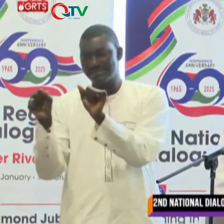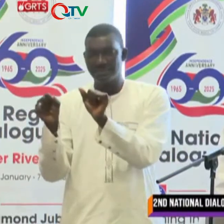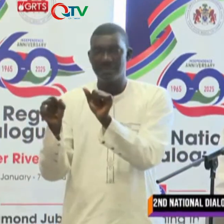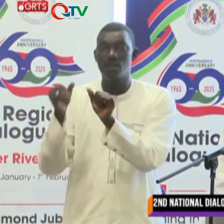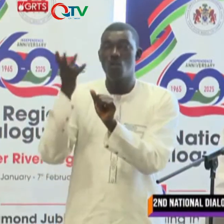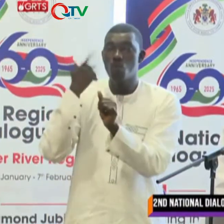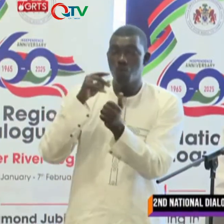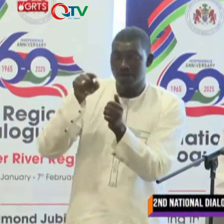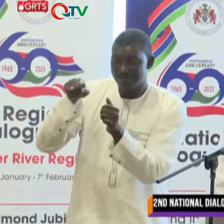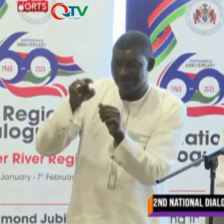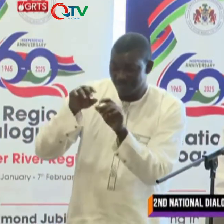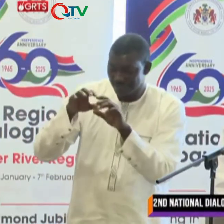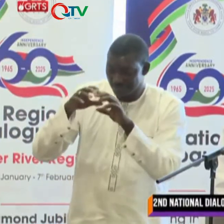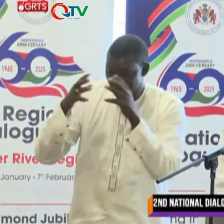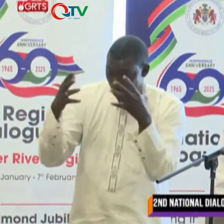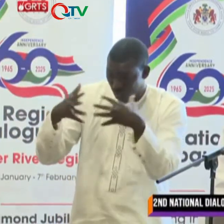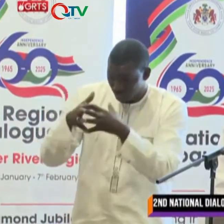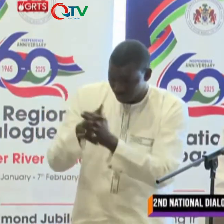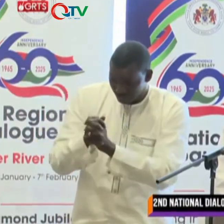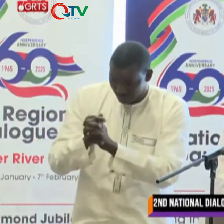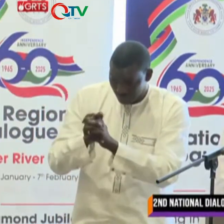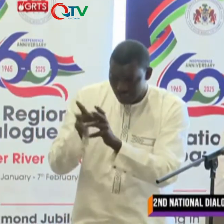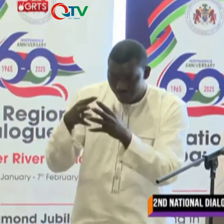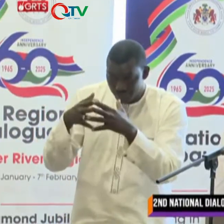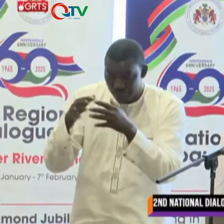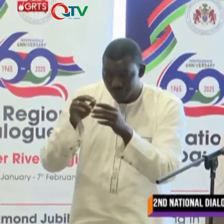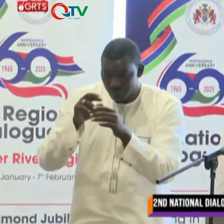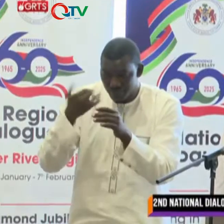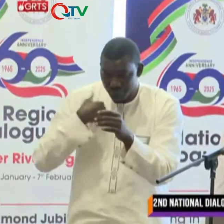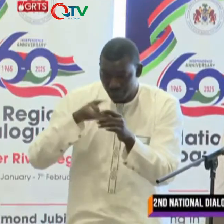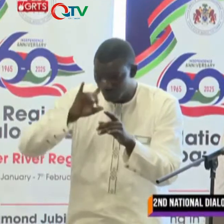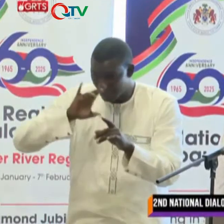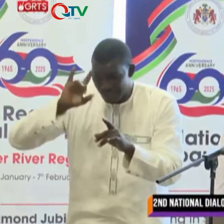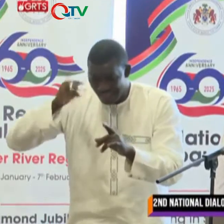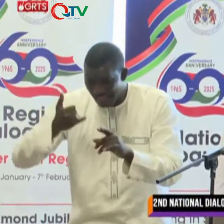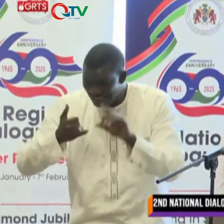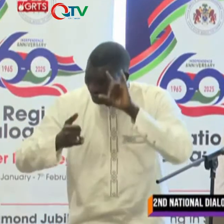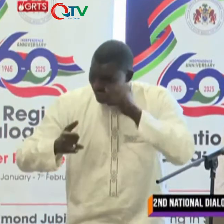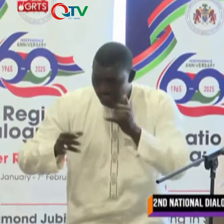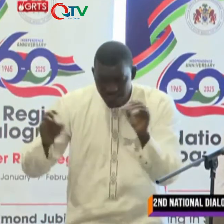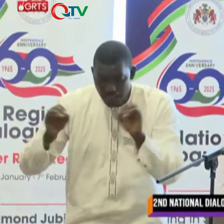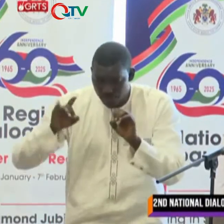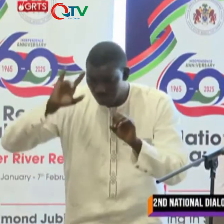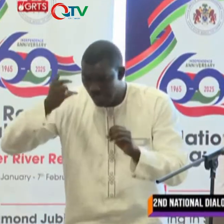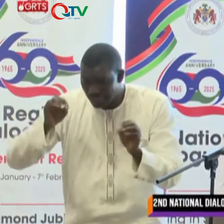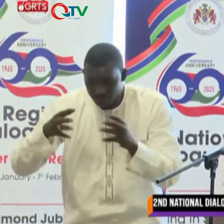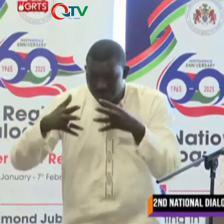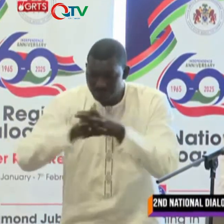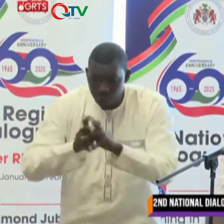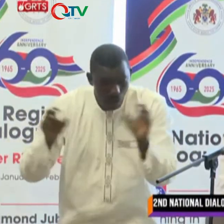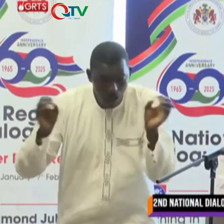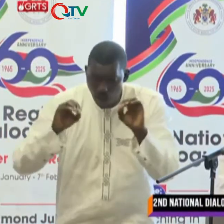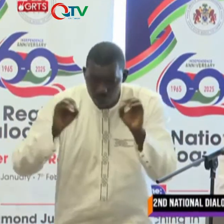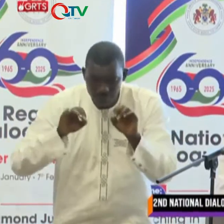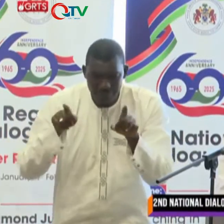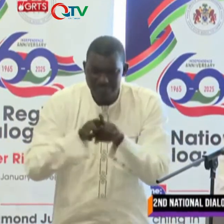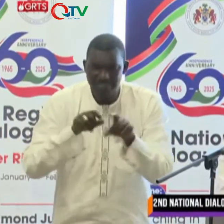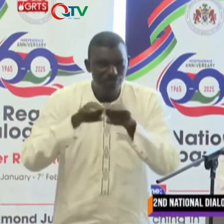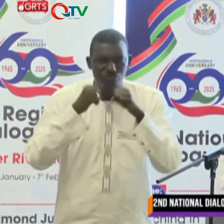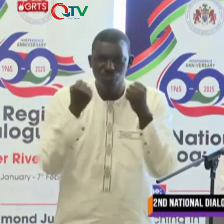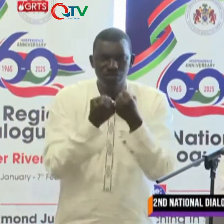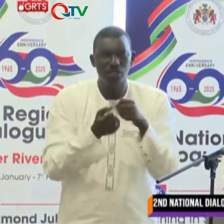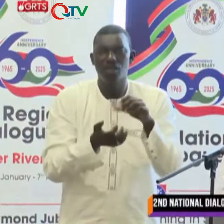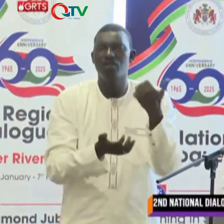when disunity is the order of the day, the resultant effect is total negligence and societal